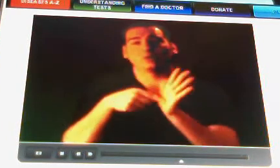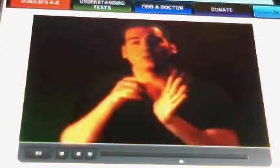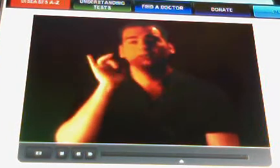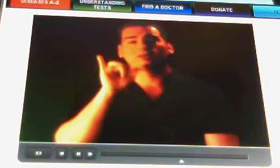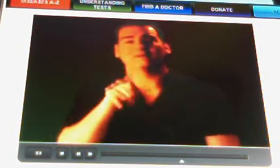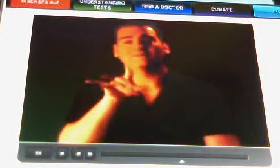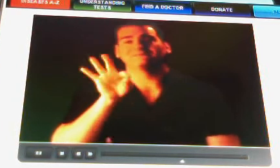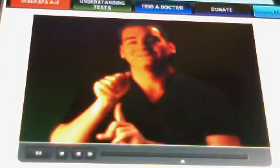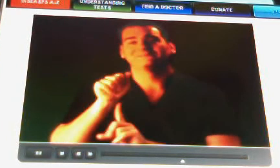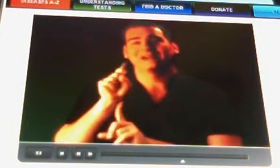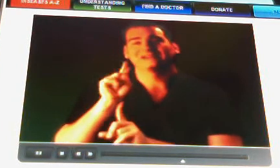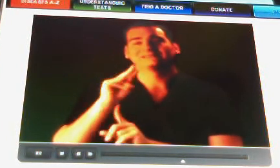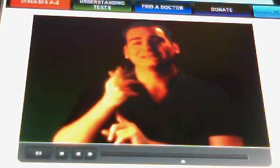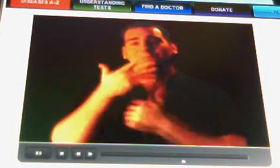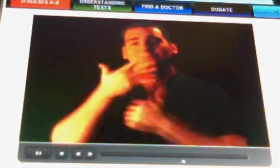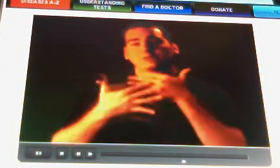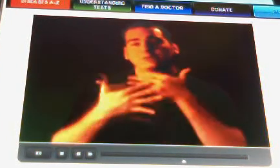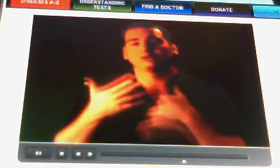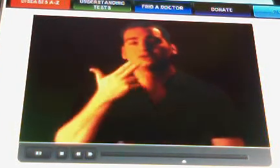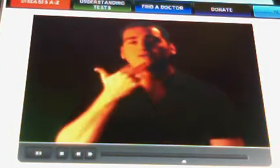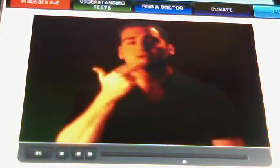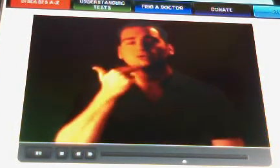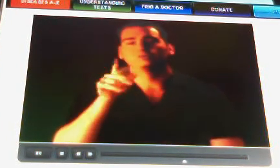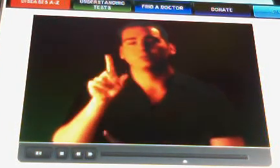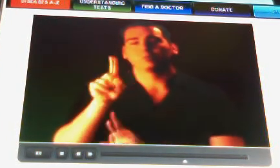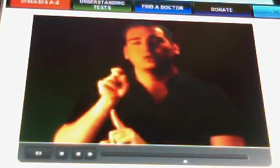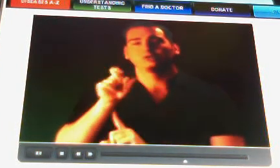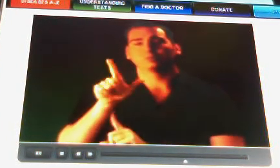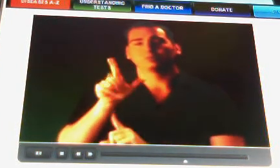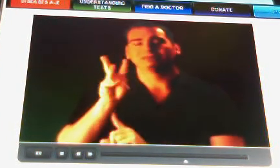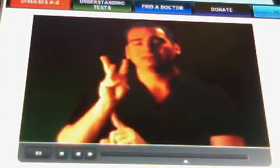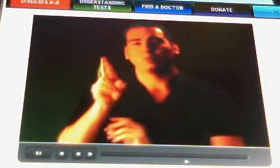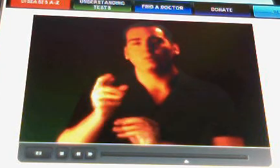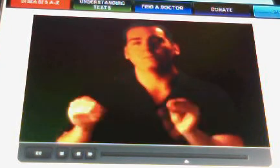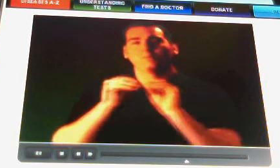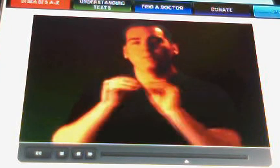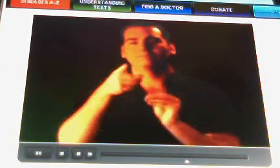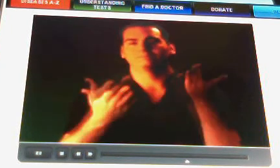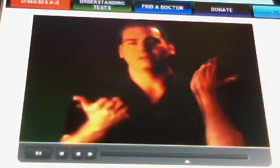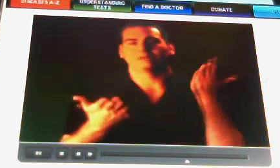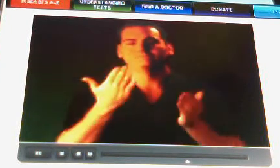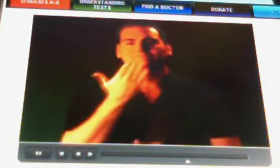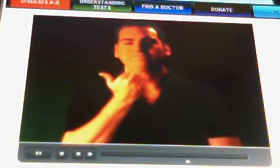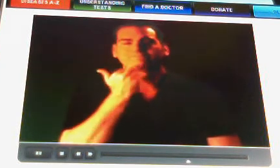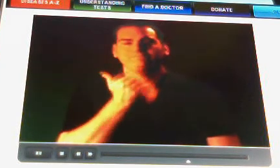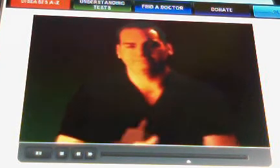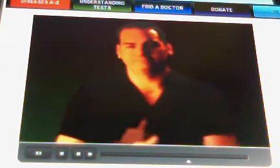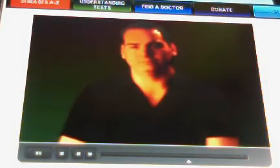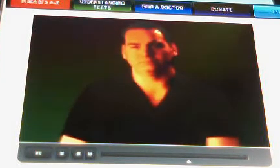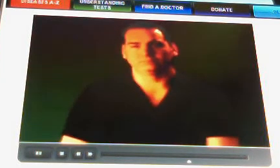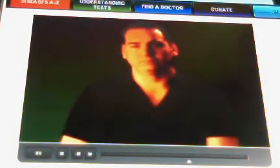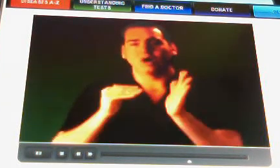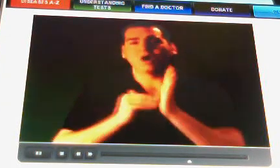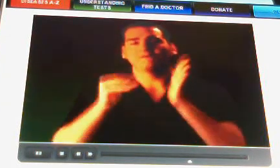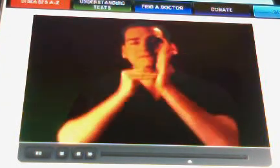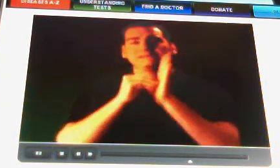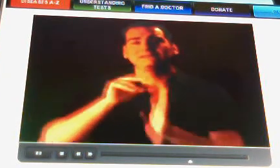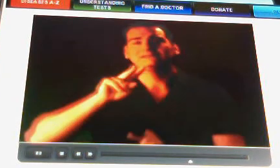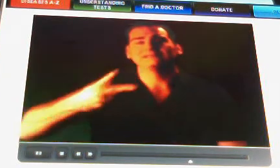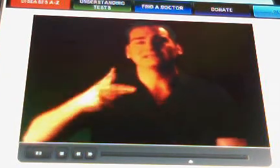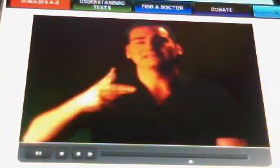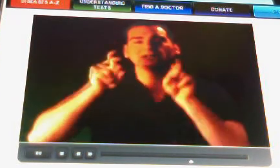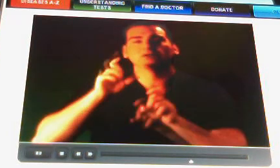After fasting overnight, one will take a test and measure the amount